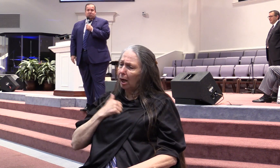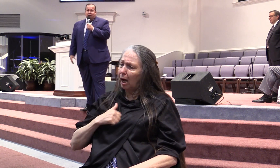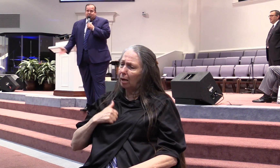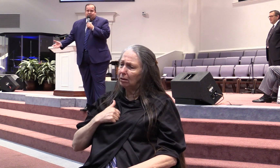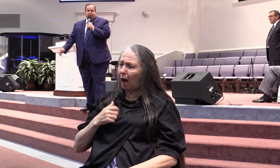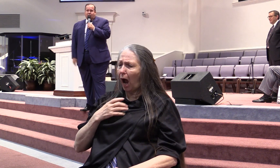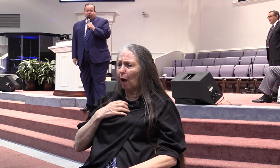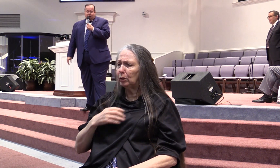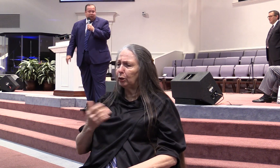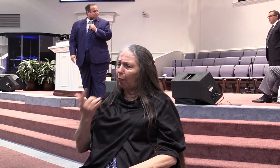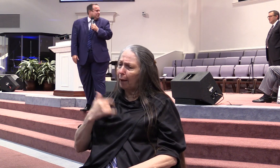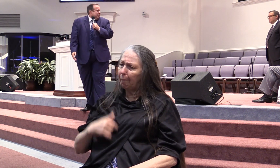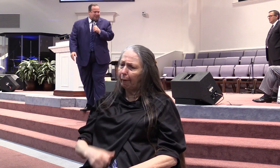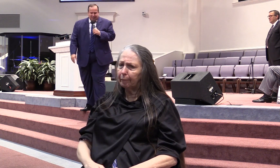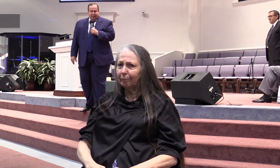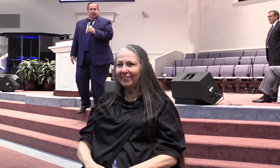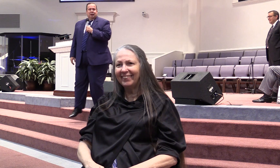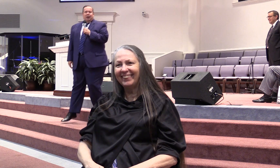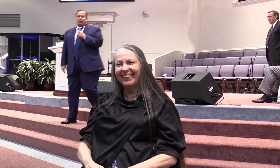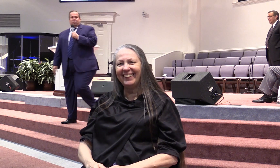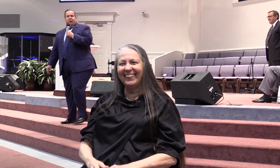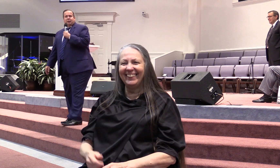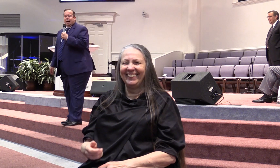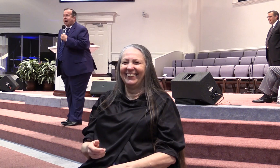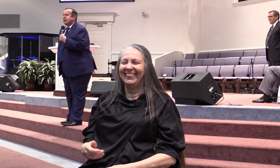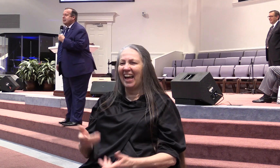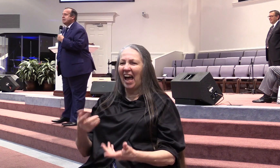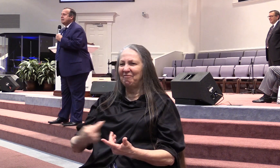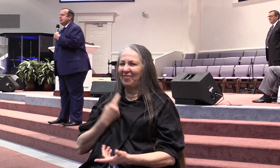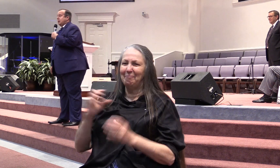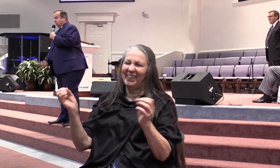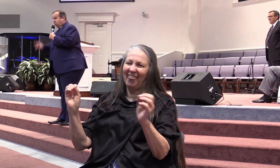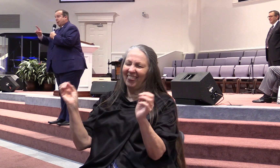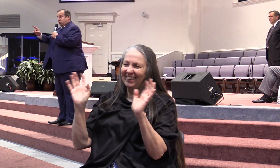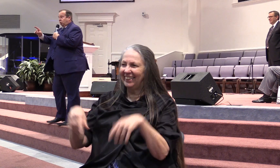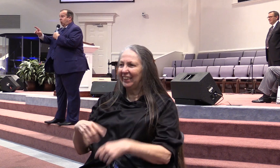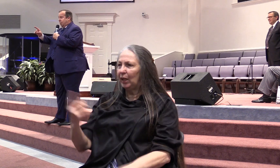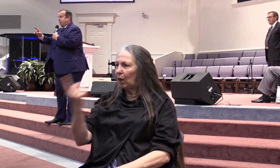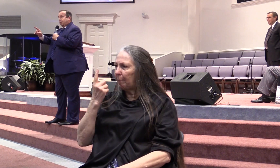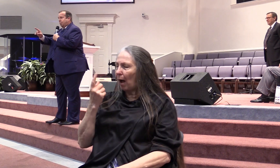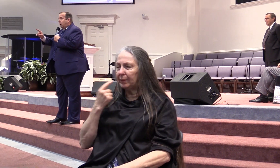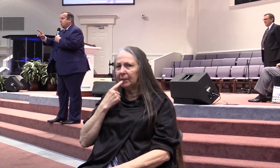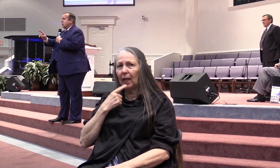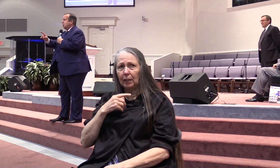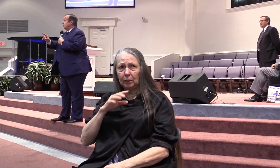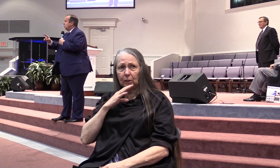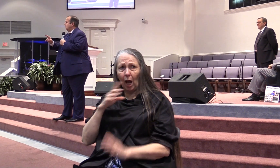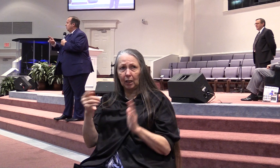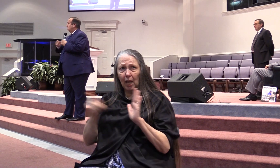in preaching. I just can't, I don't get offended by that. If you come up and start talking bad about my